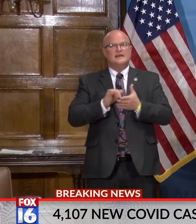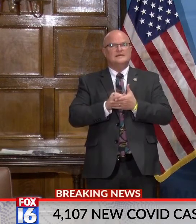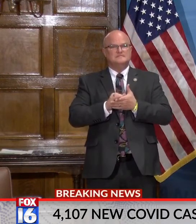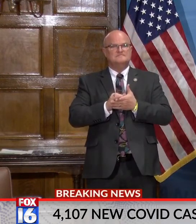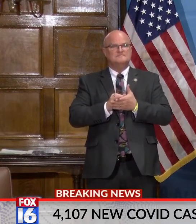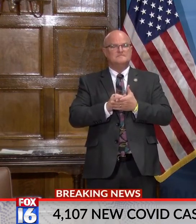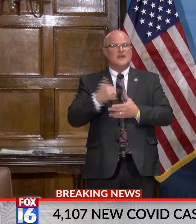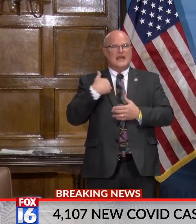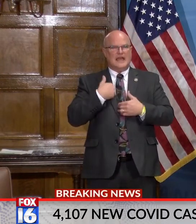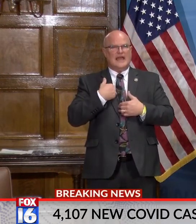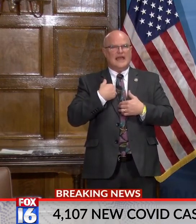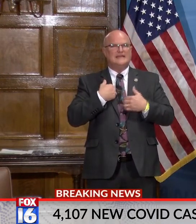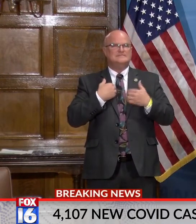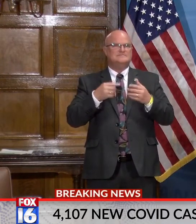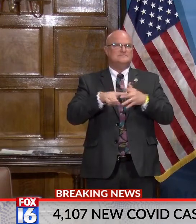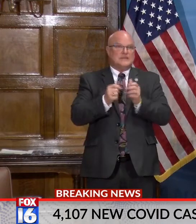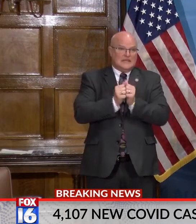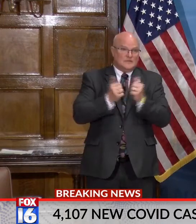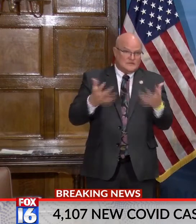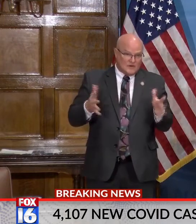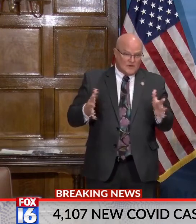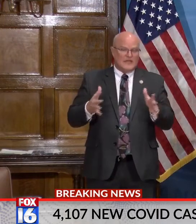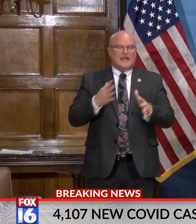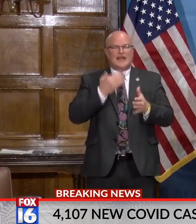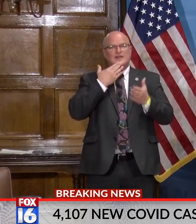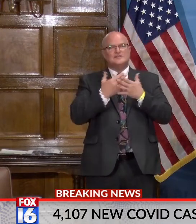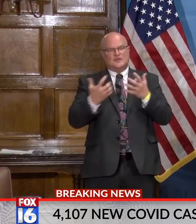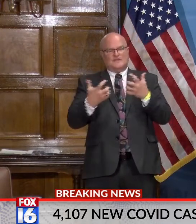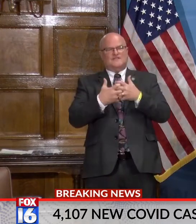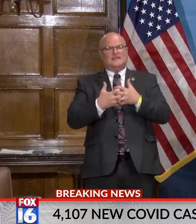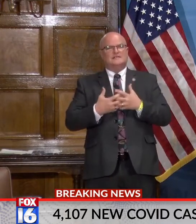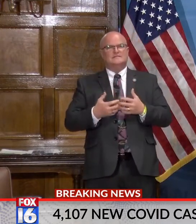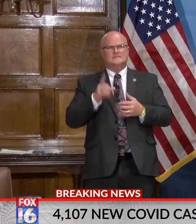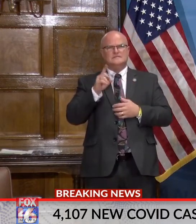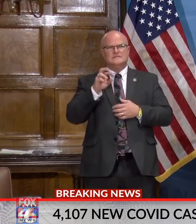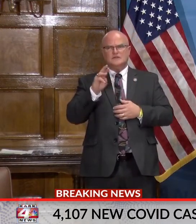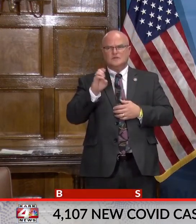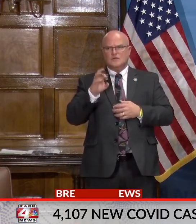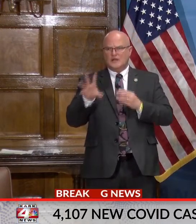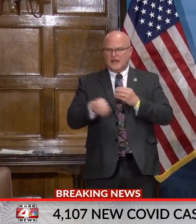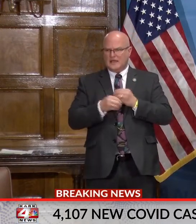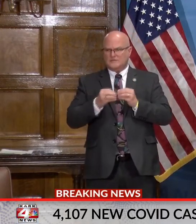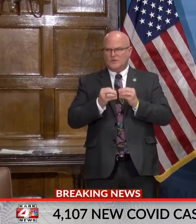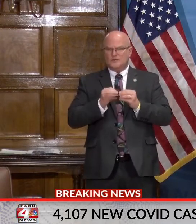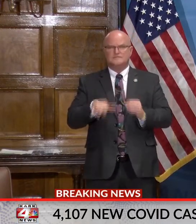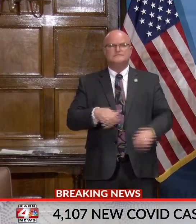where we had them to begin with and is a good fit for there. Dr. Romero, did you want to add to that?